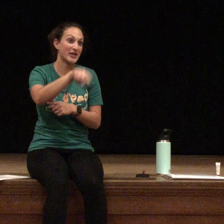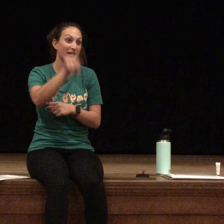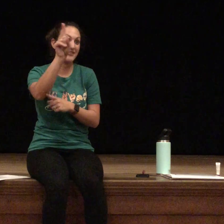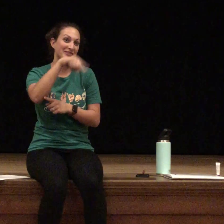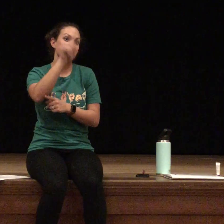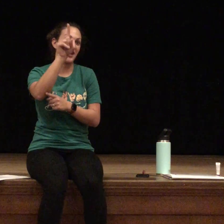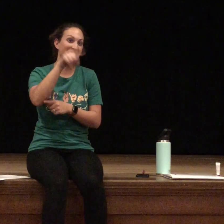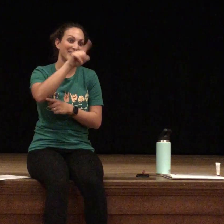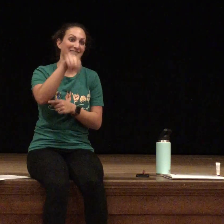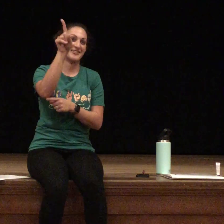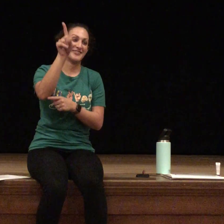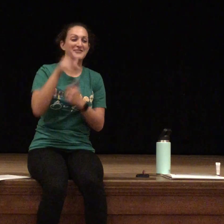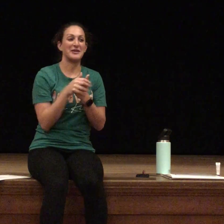that. Check. Yeah.